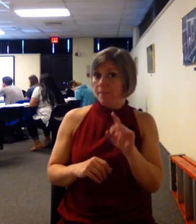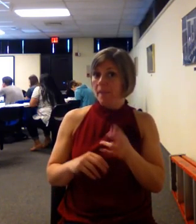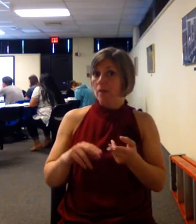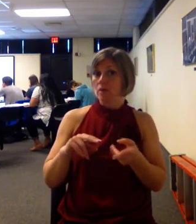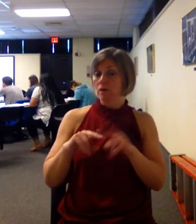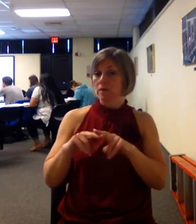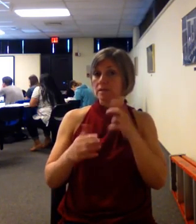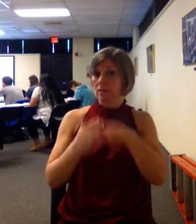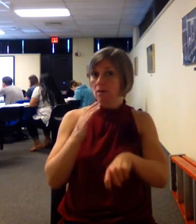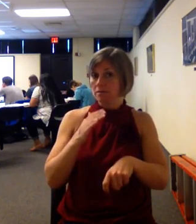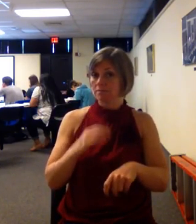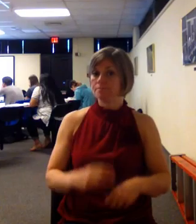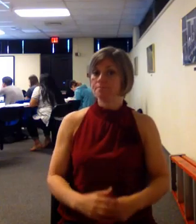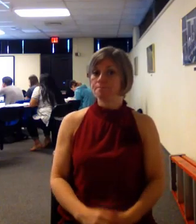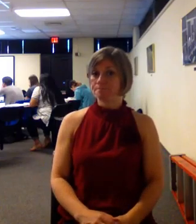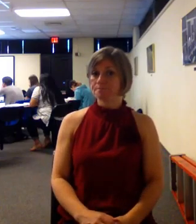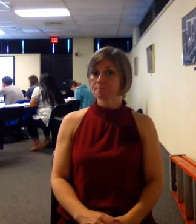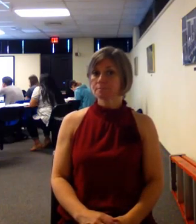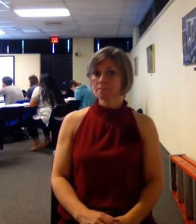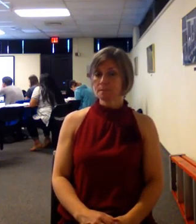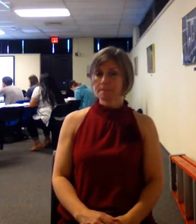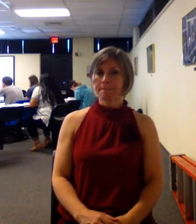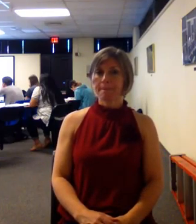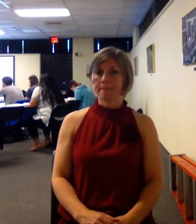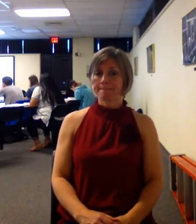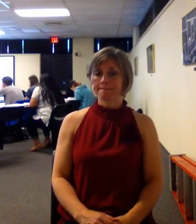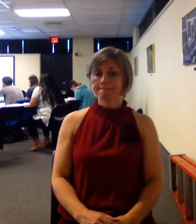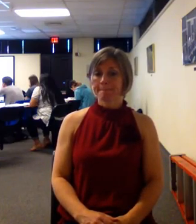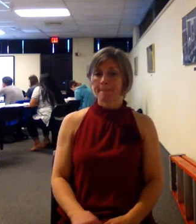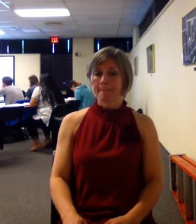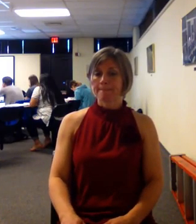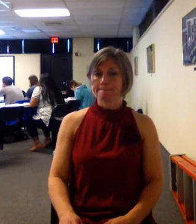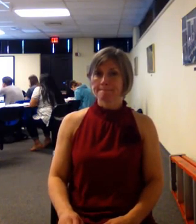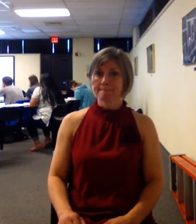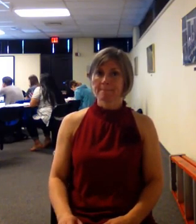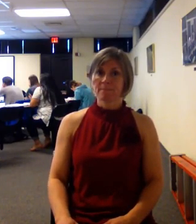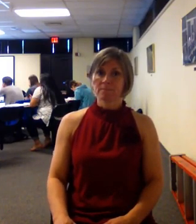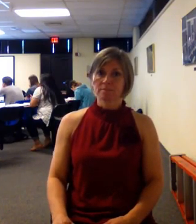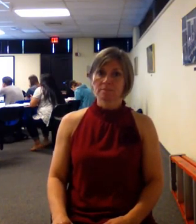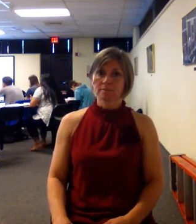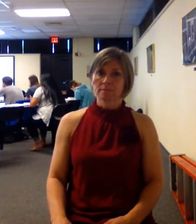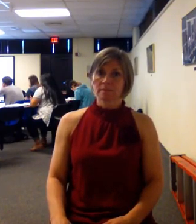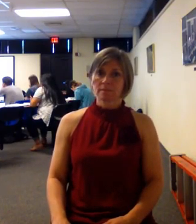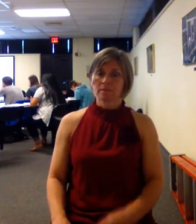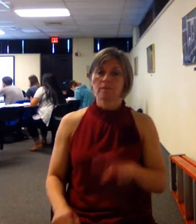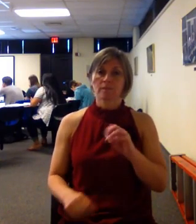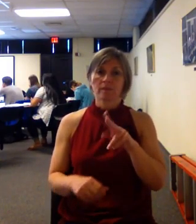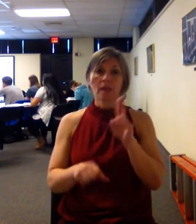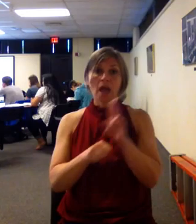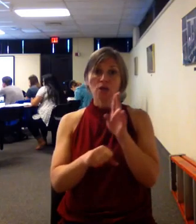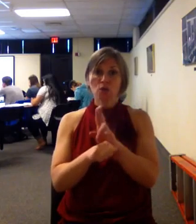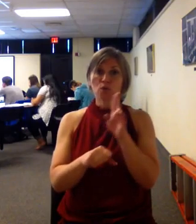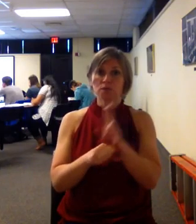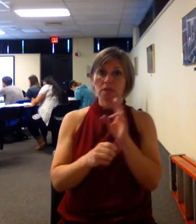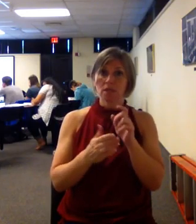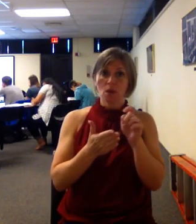cost. Okay, I I used the author's equation,